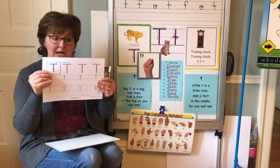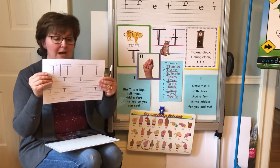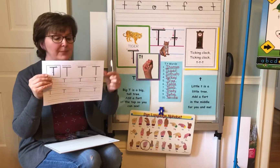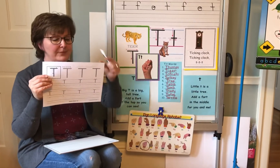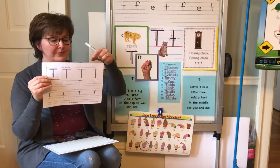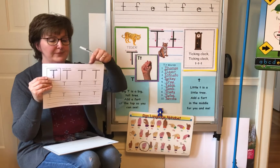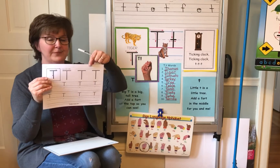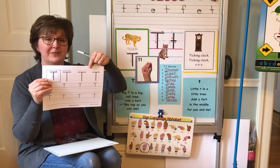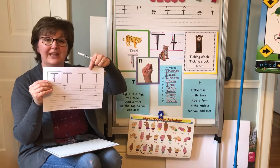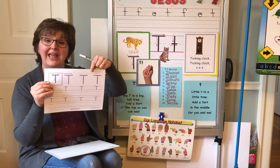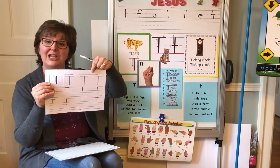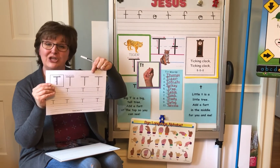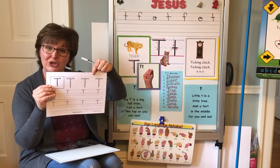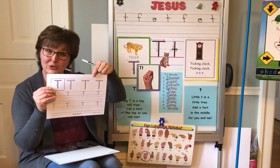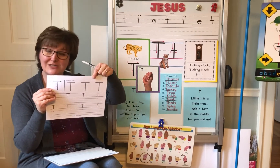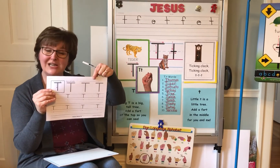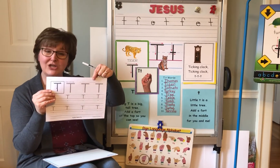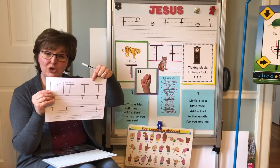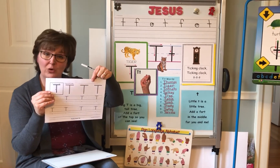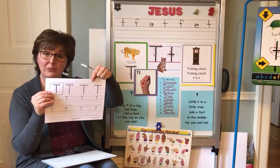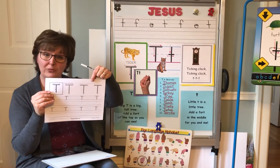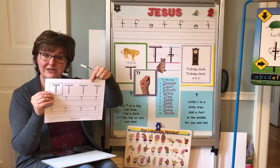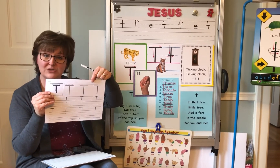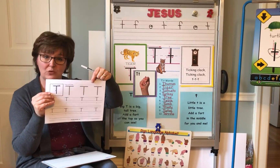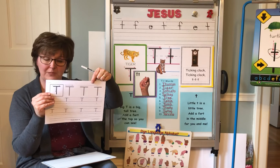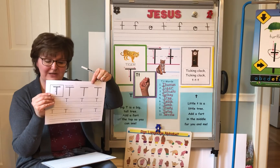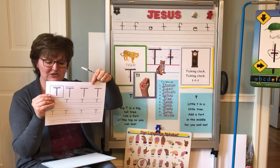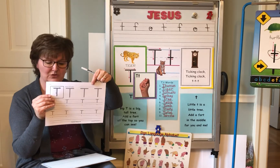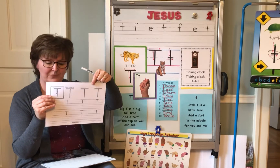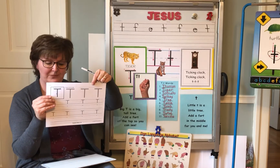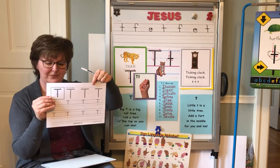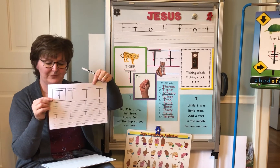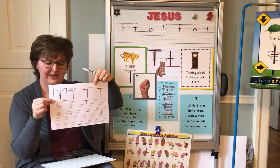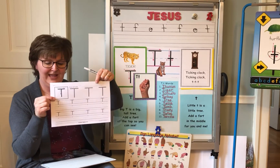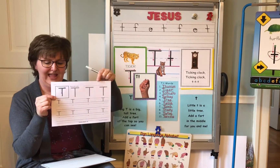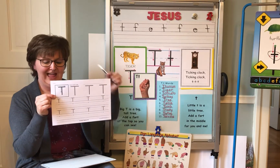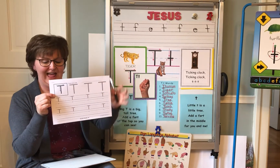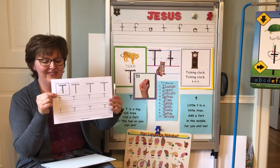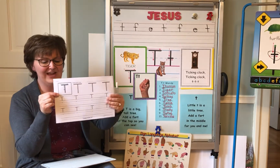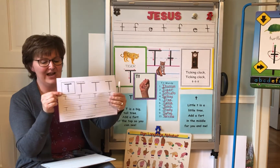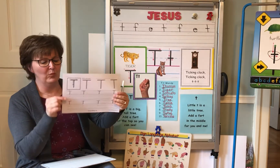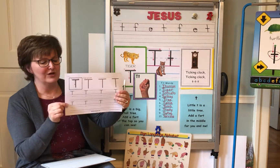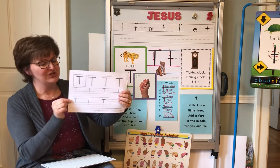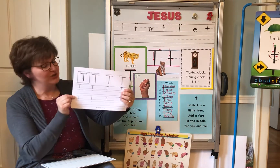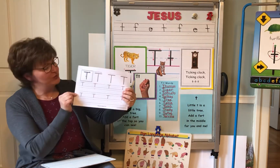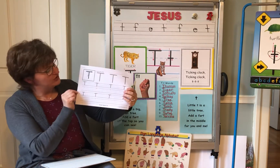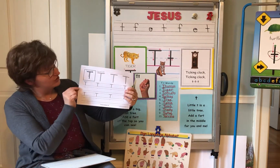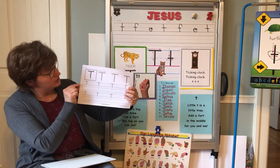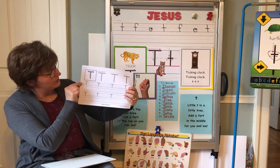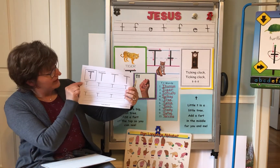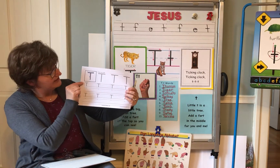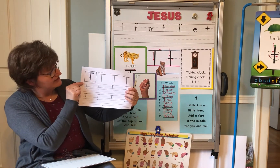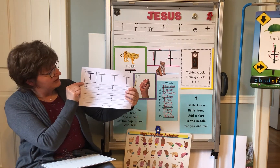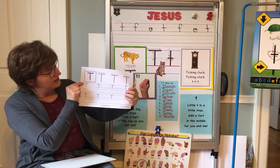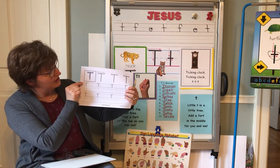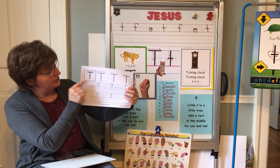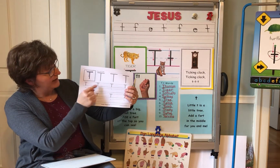top using your preschool pencil. And then I want you to trace your